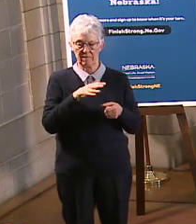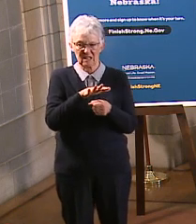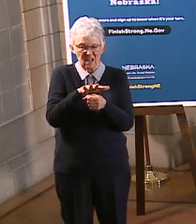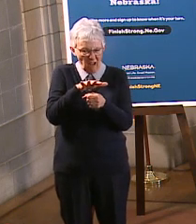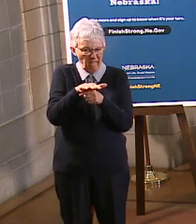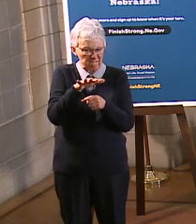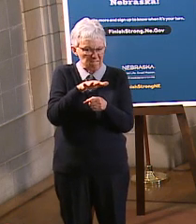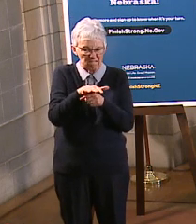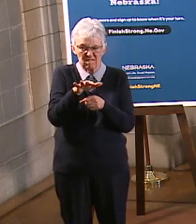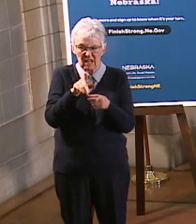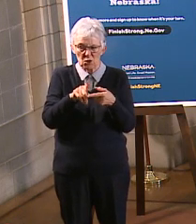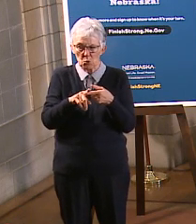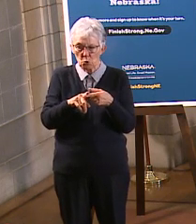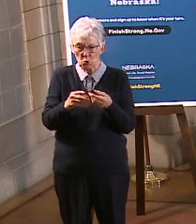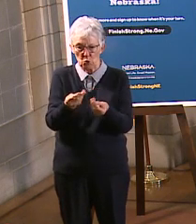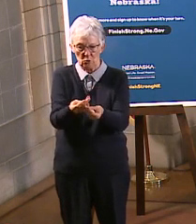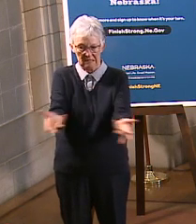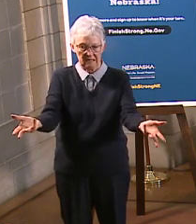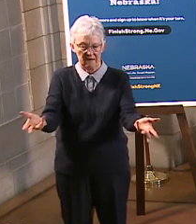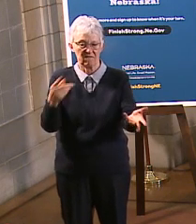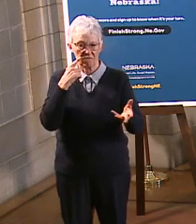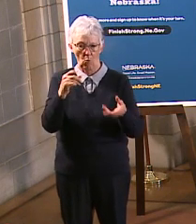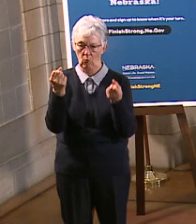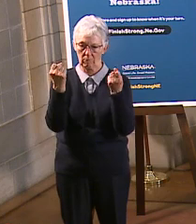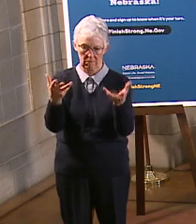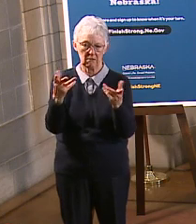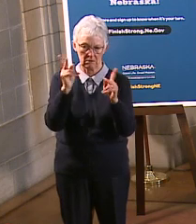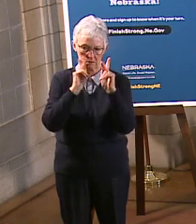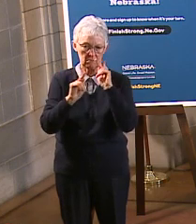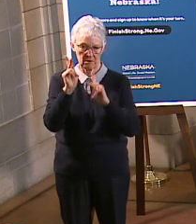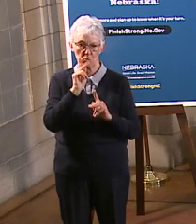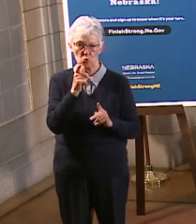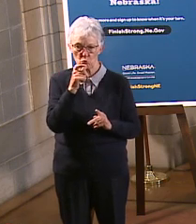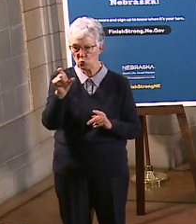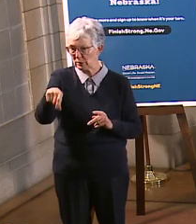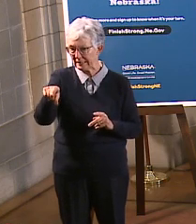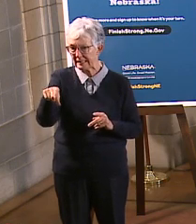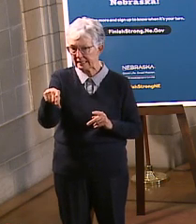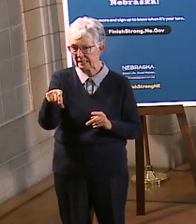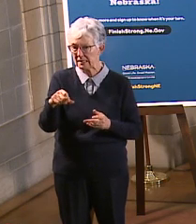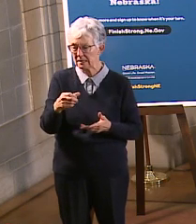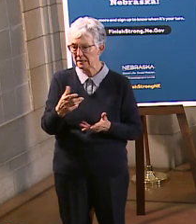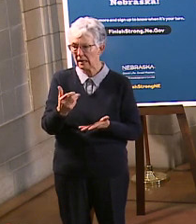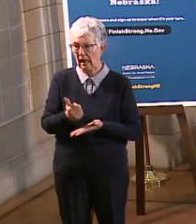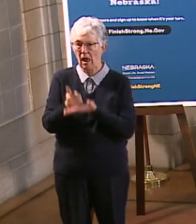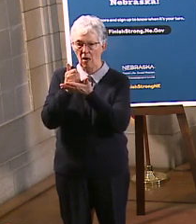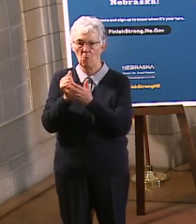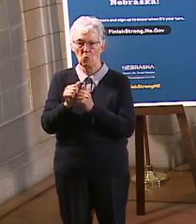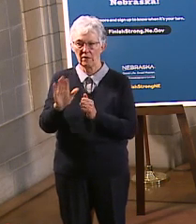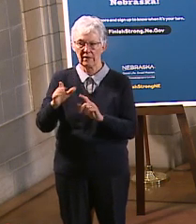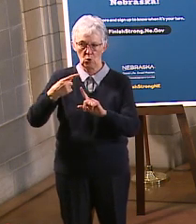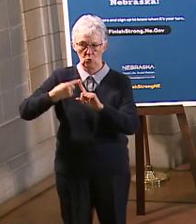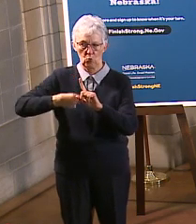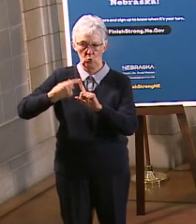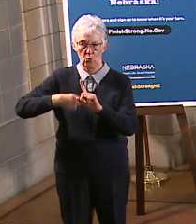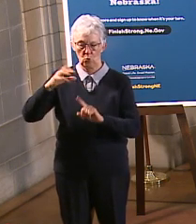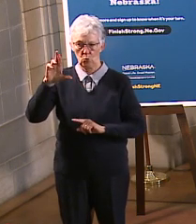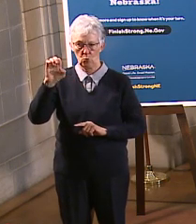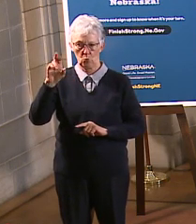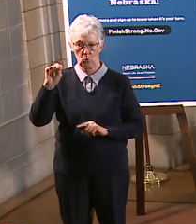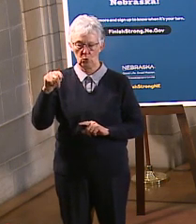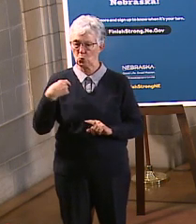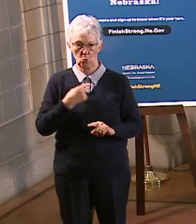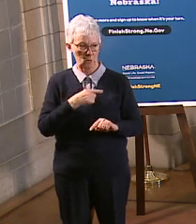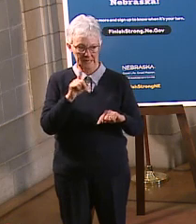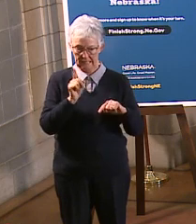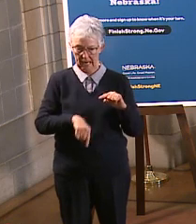a significant number of persons with regard to the ERA program. But we cannot guarantee that. We